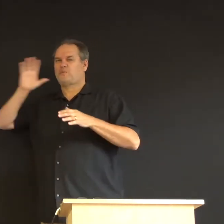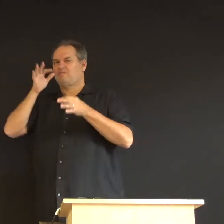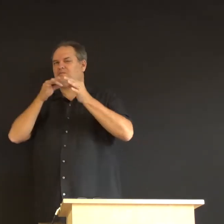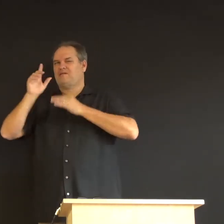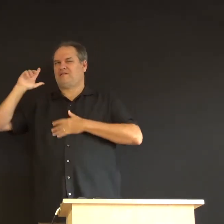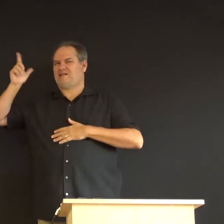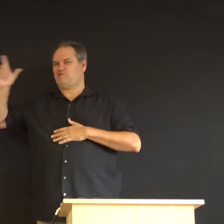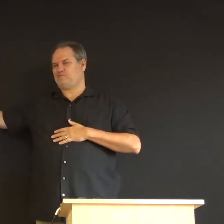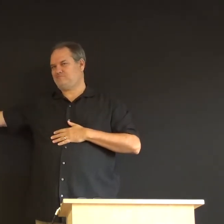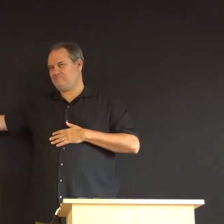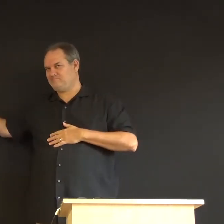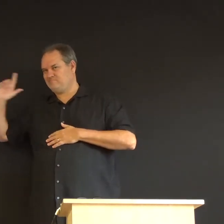neutrality.